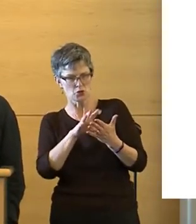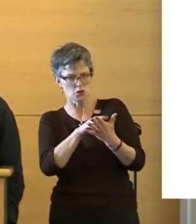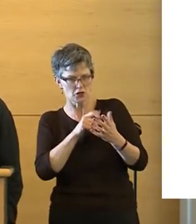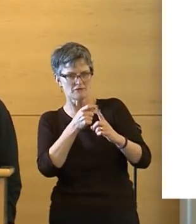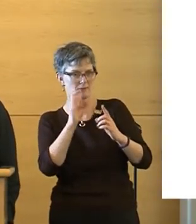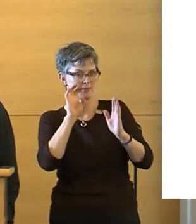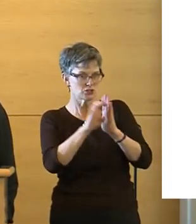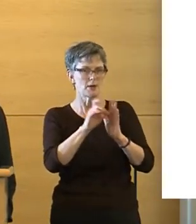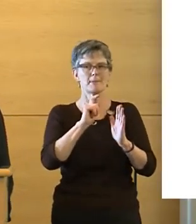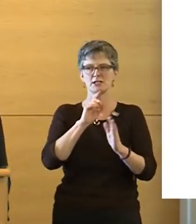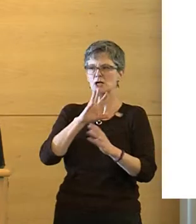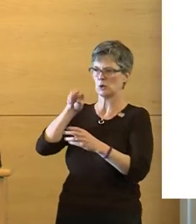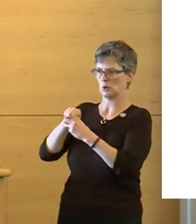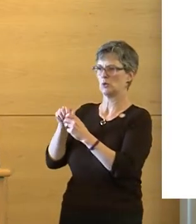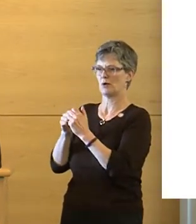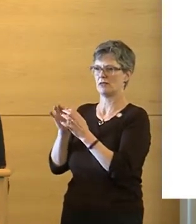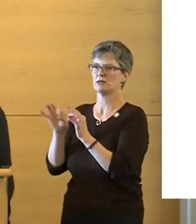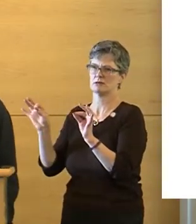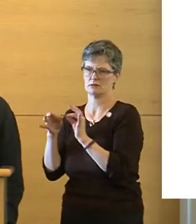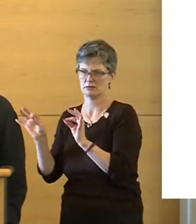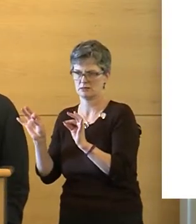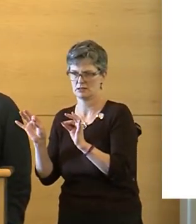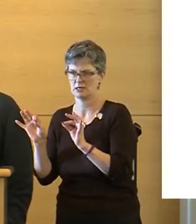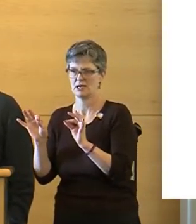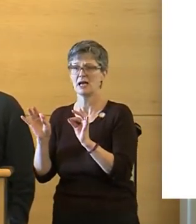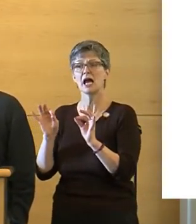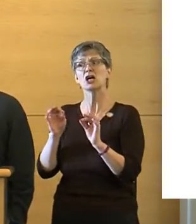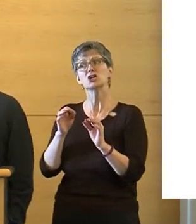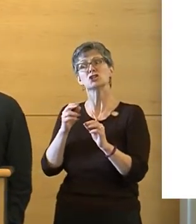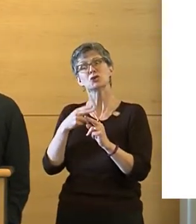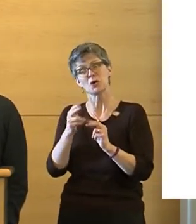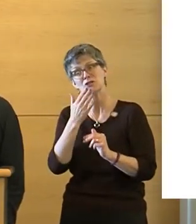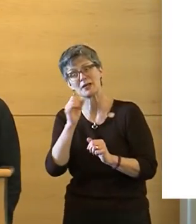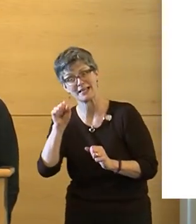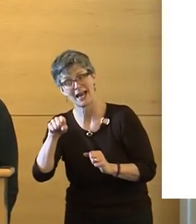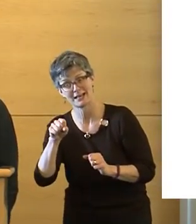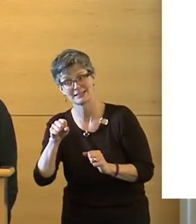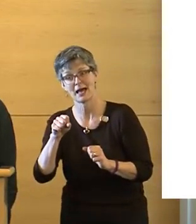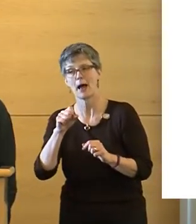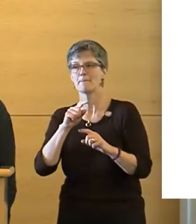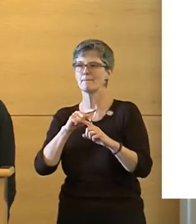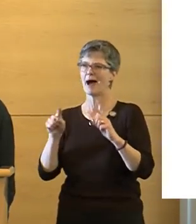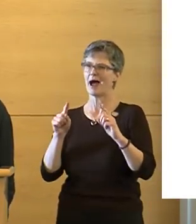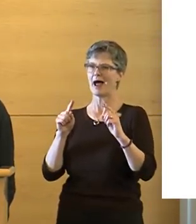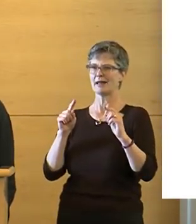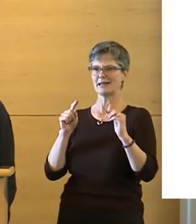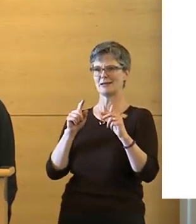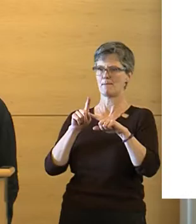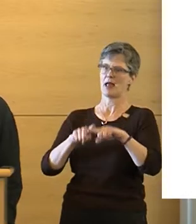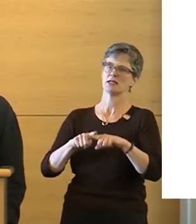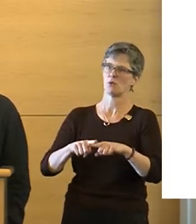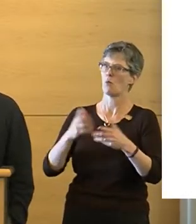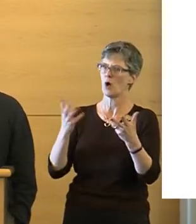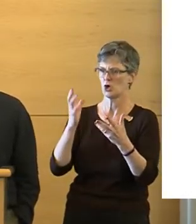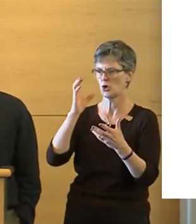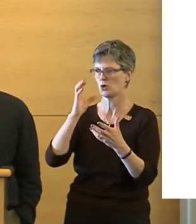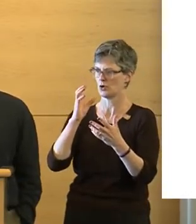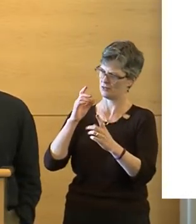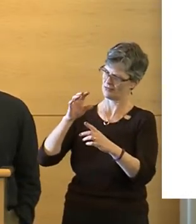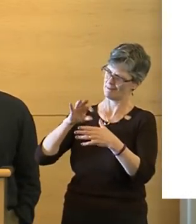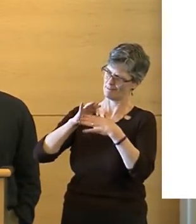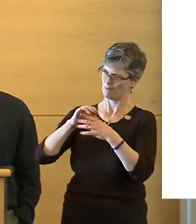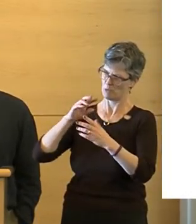a very different thing that I'm trying to communicate. It's not just Mount Rainier, it's some specific detail. And so that would need